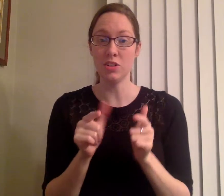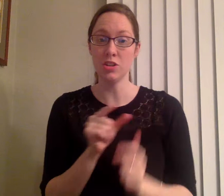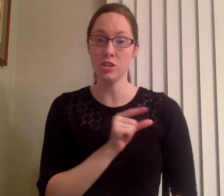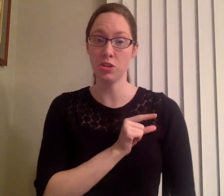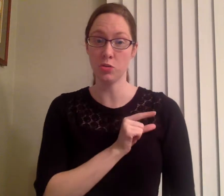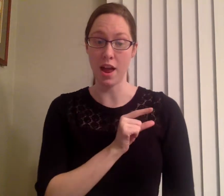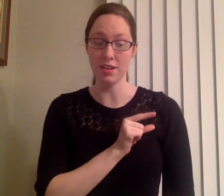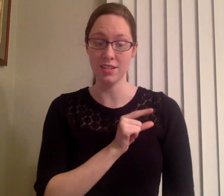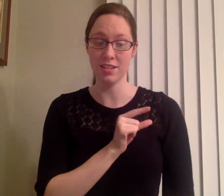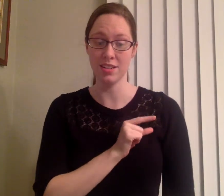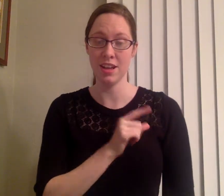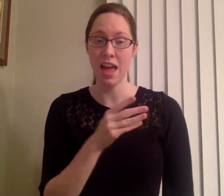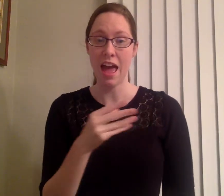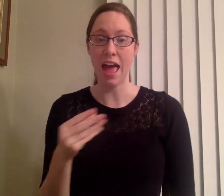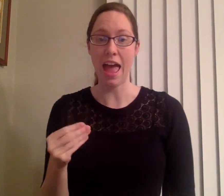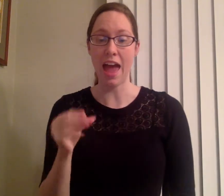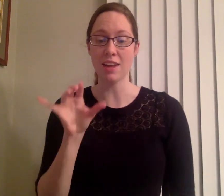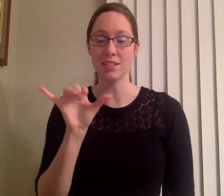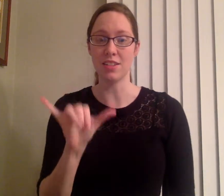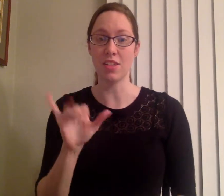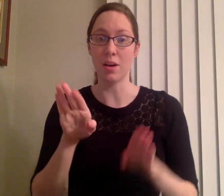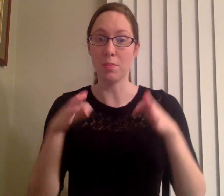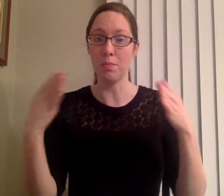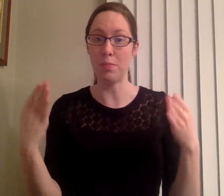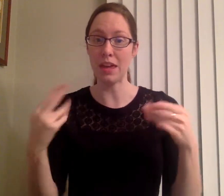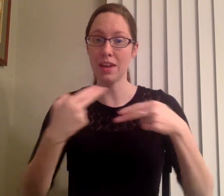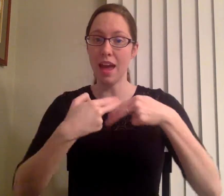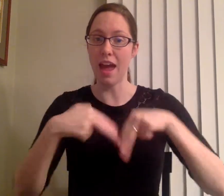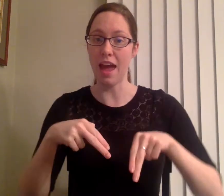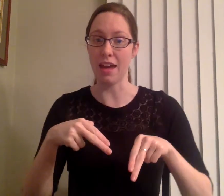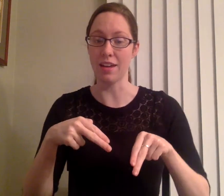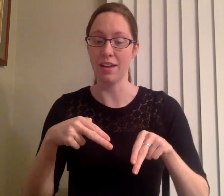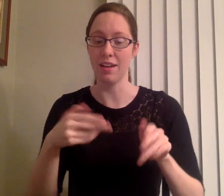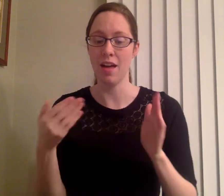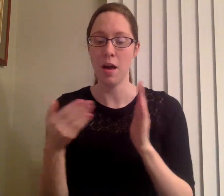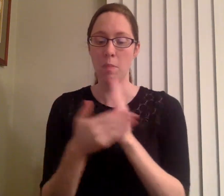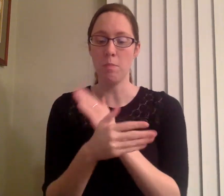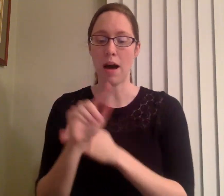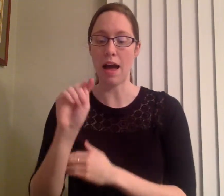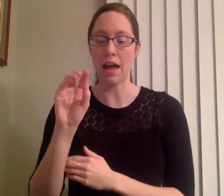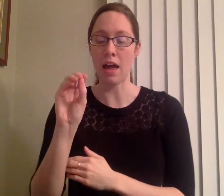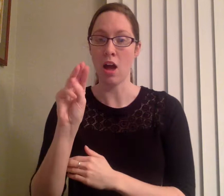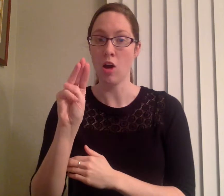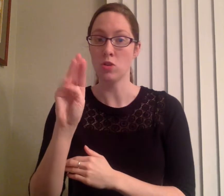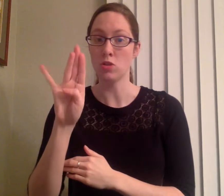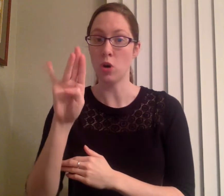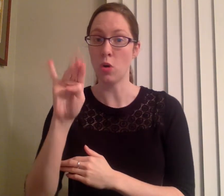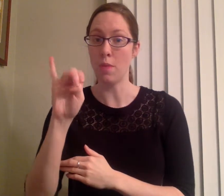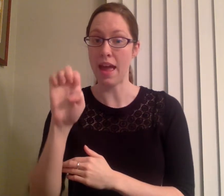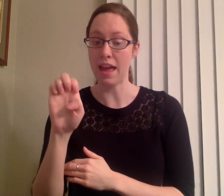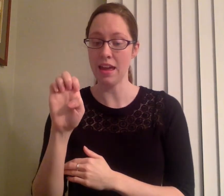Little Grunt and the Big Egg by Tomei